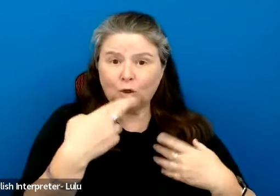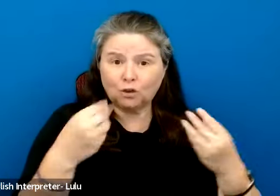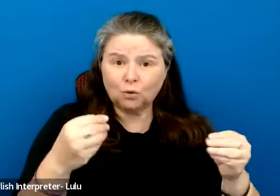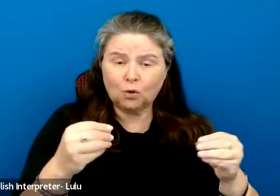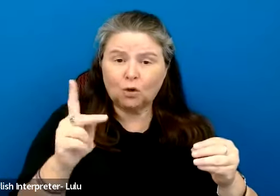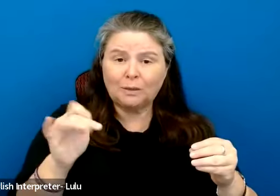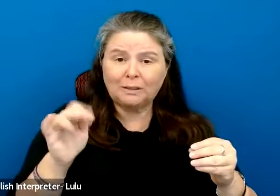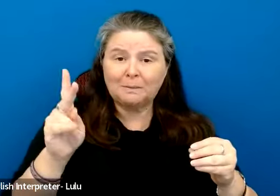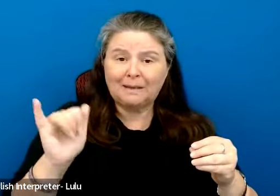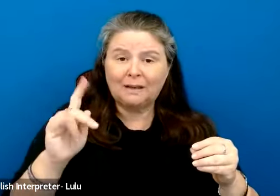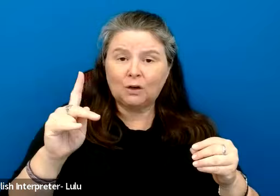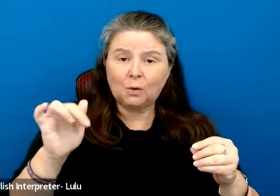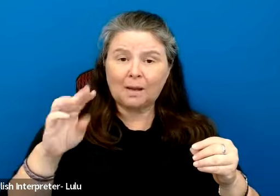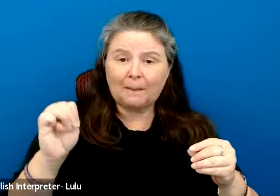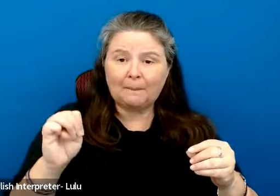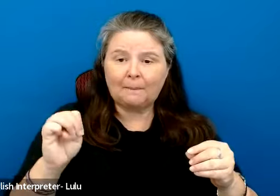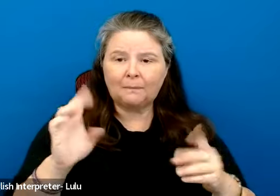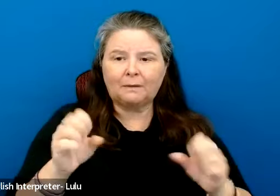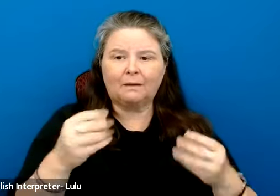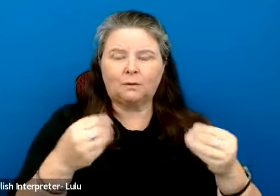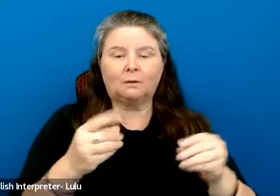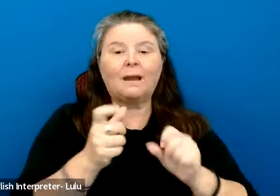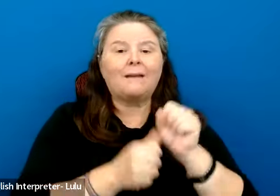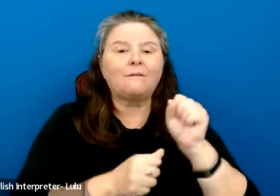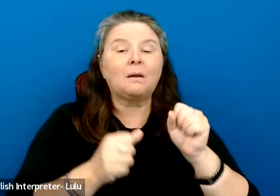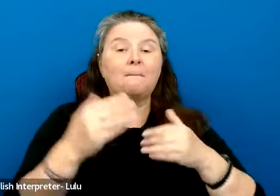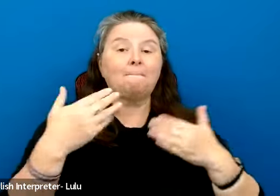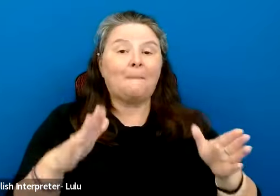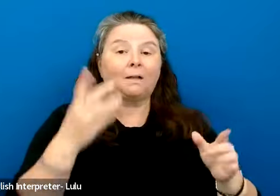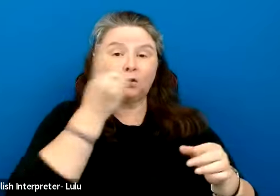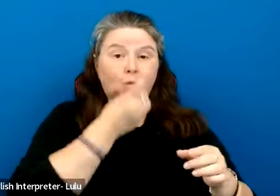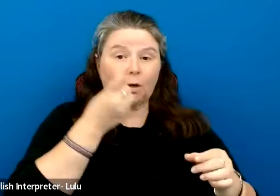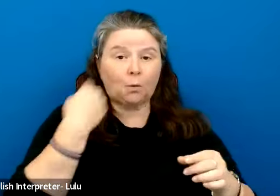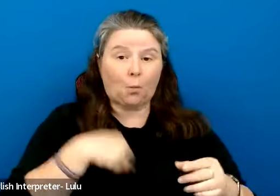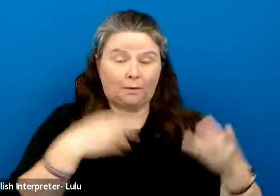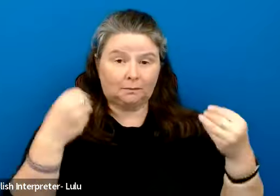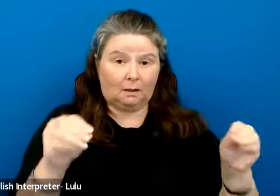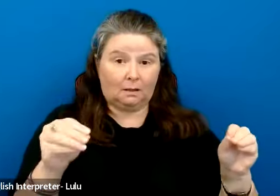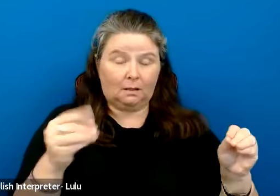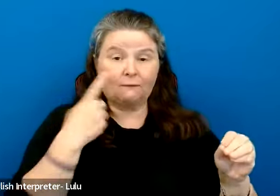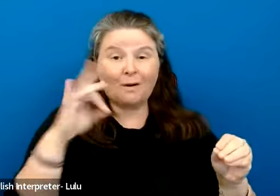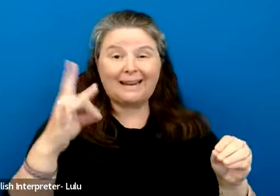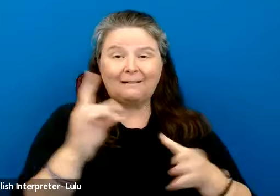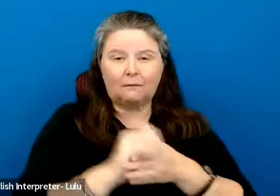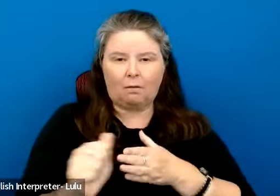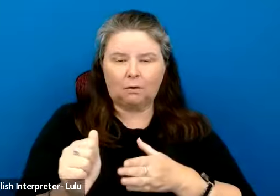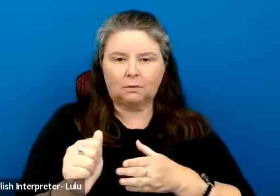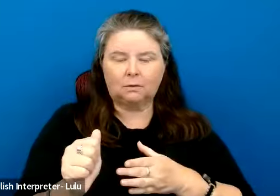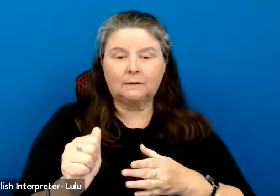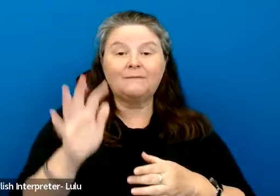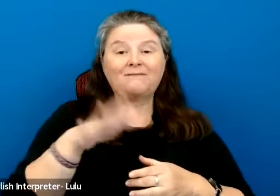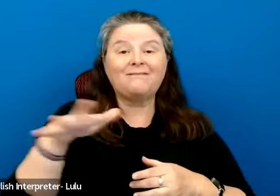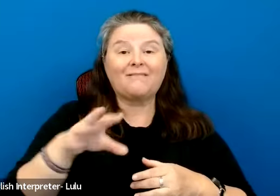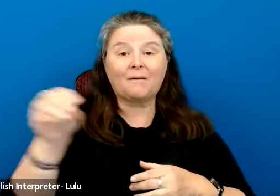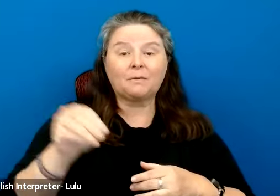you can buy these vouchers. So every box of donuts that we sell, it's for $18, 55%